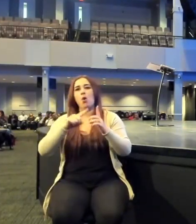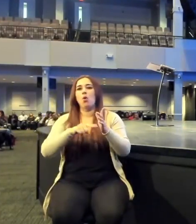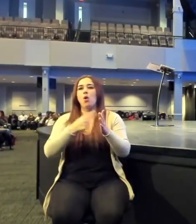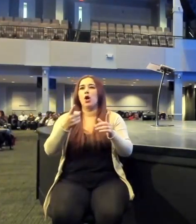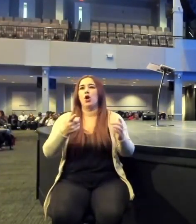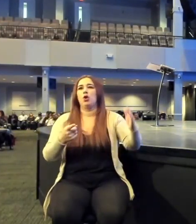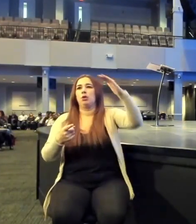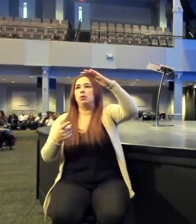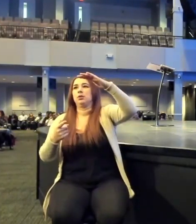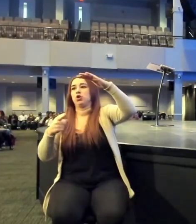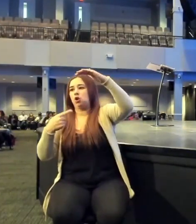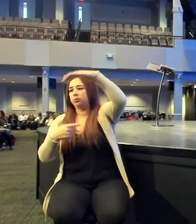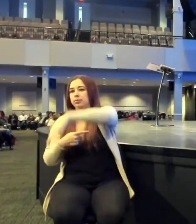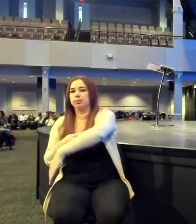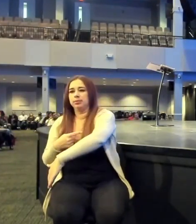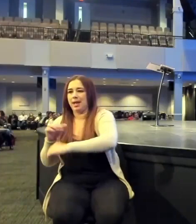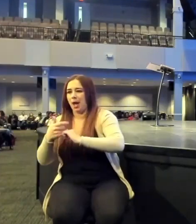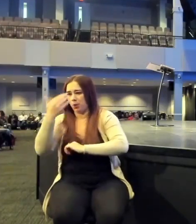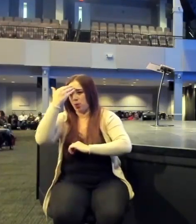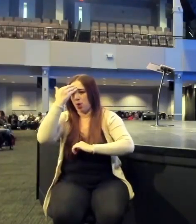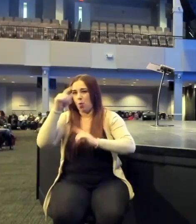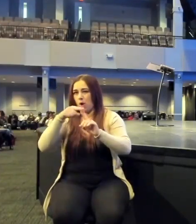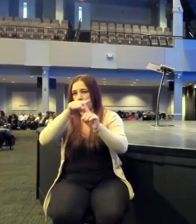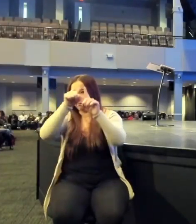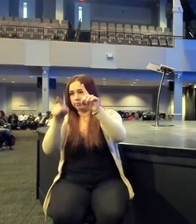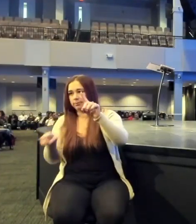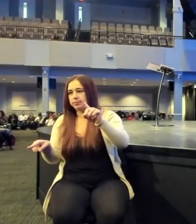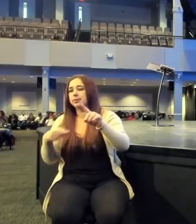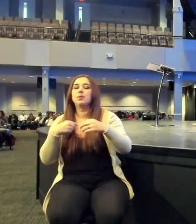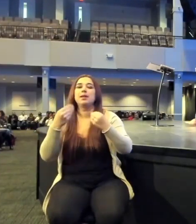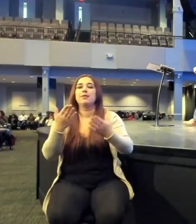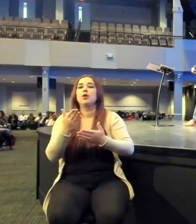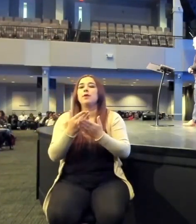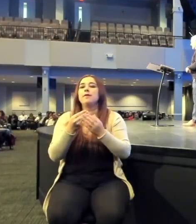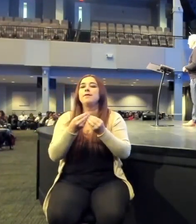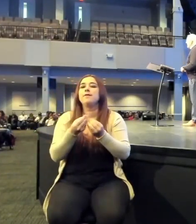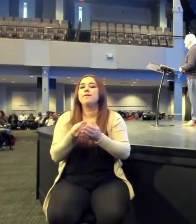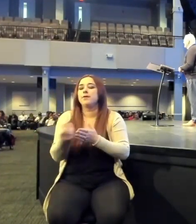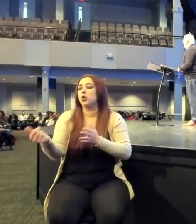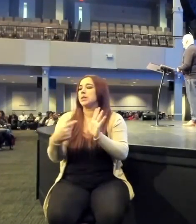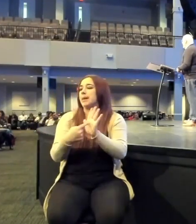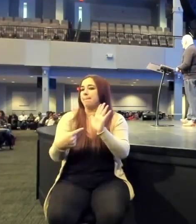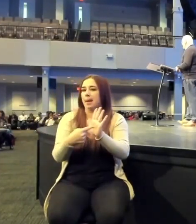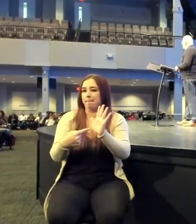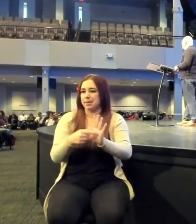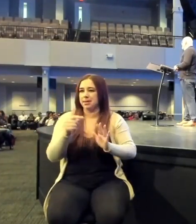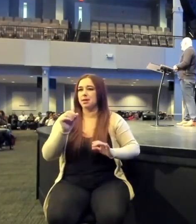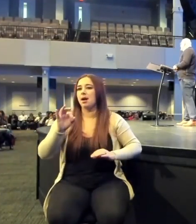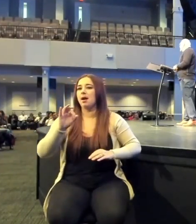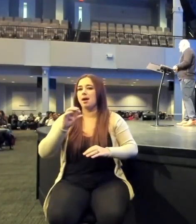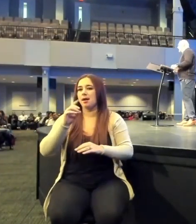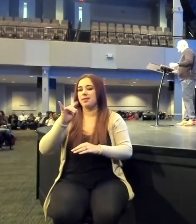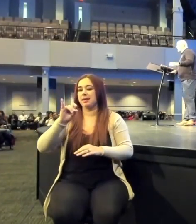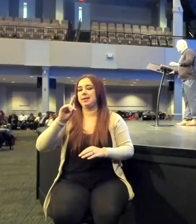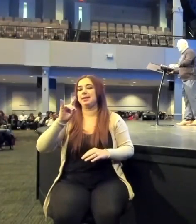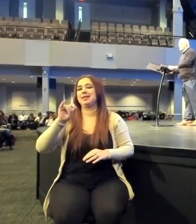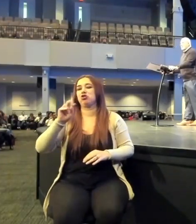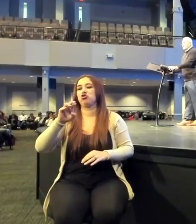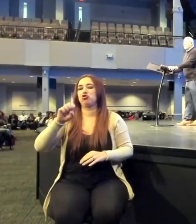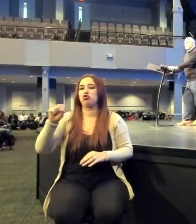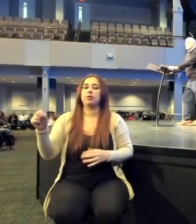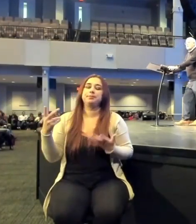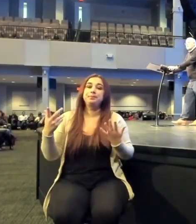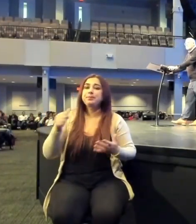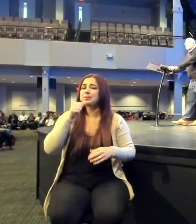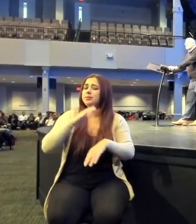point and you're starting to go downhill? Let me give you a few symptoms of distress in your life. These are not on your notes, but you may find